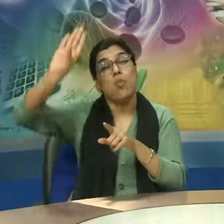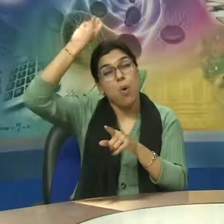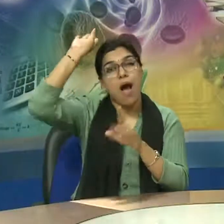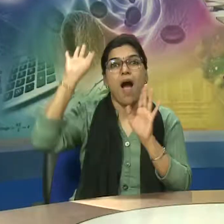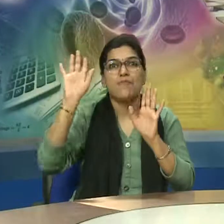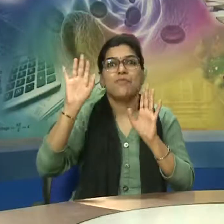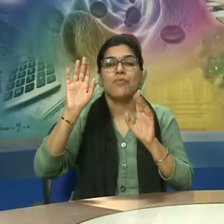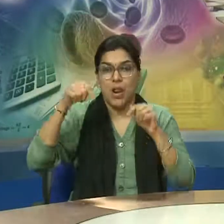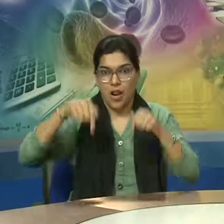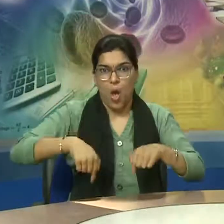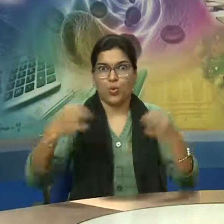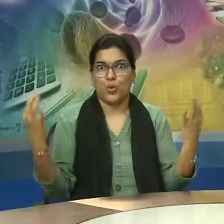arrival of